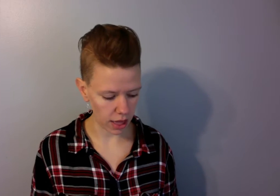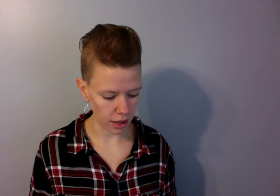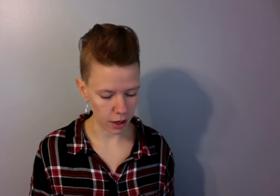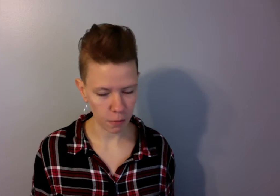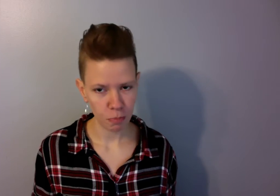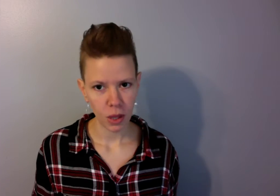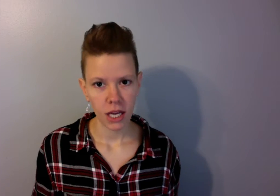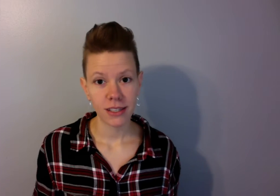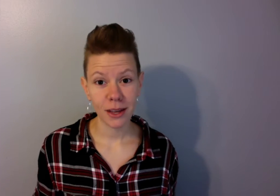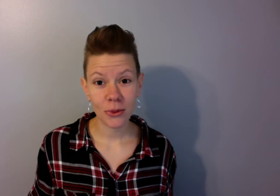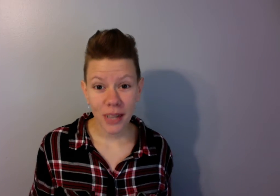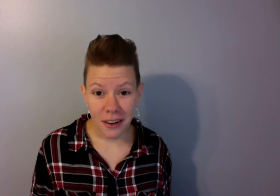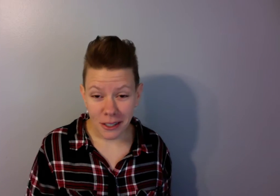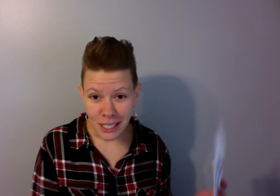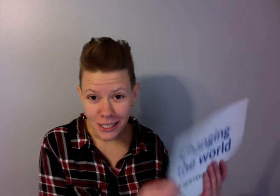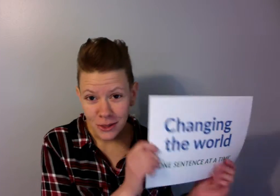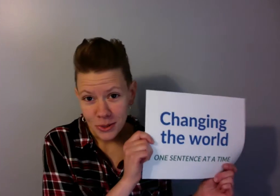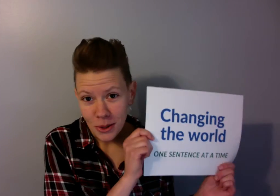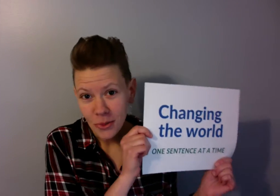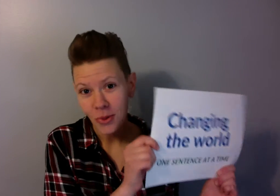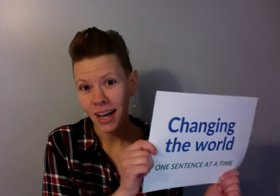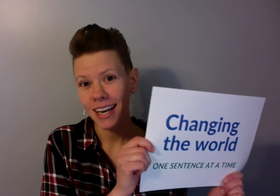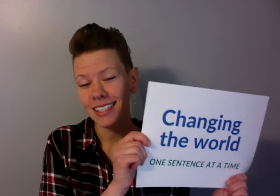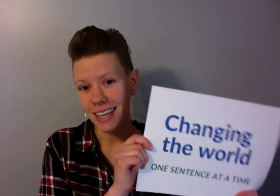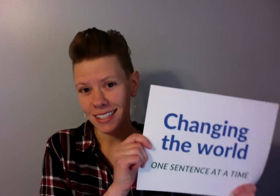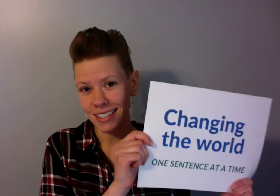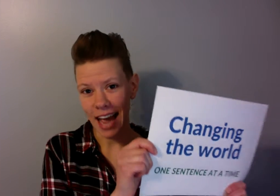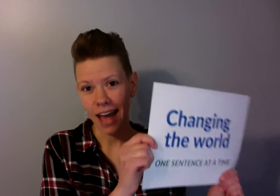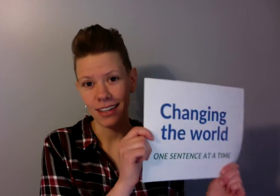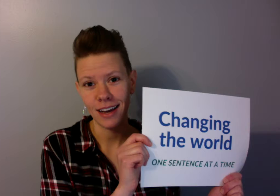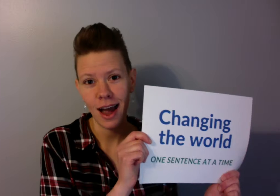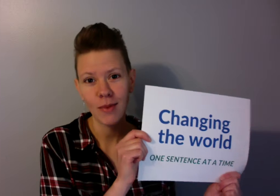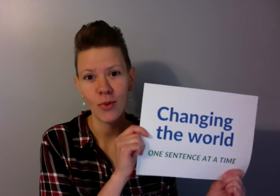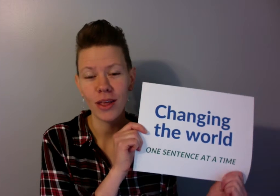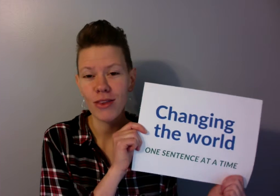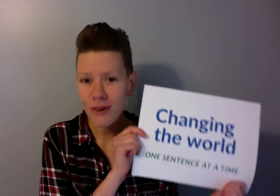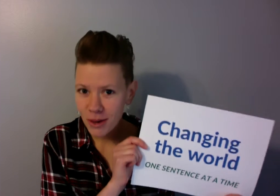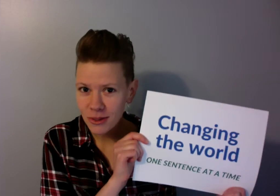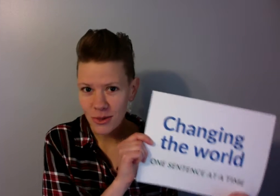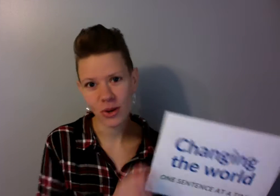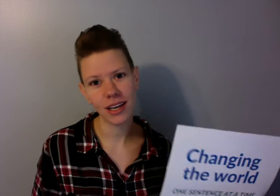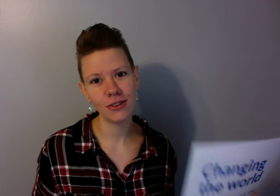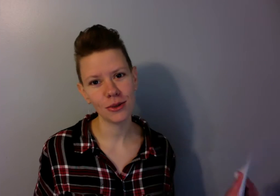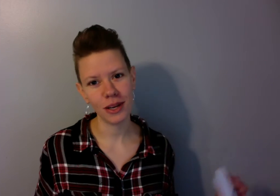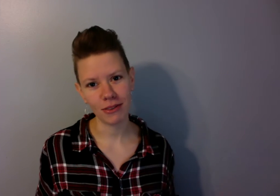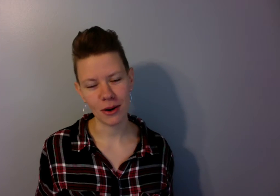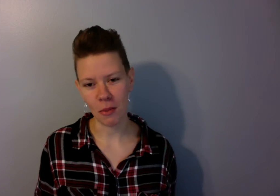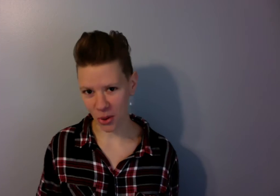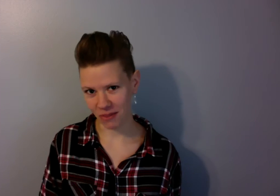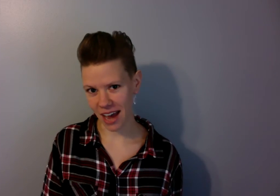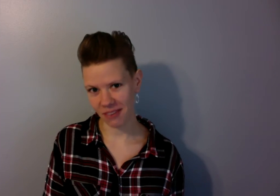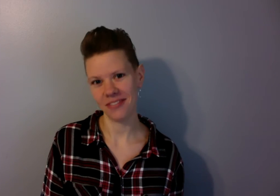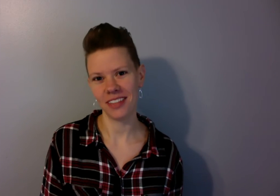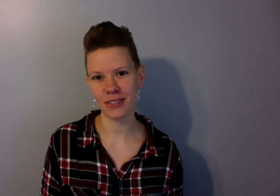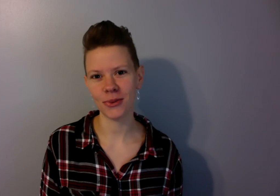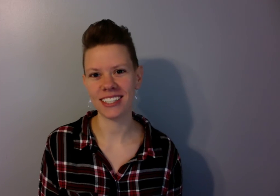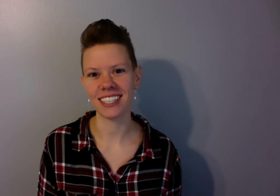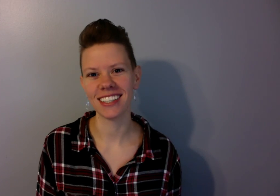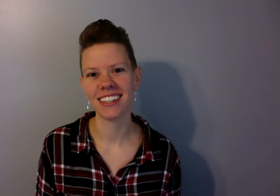think. Together, we are changing the world one sentence at a time. With your votes, we can do even more of that. Thanks for watching.